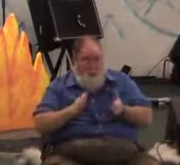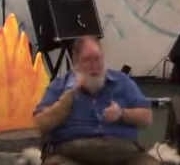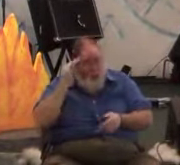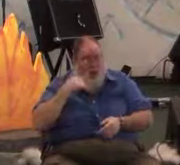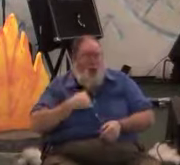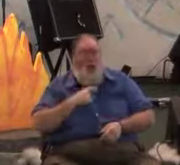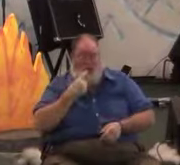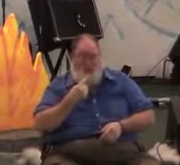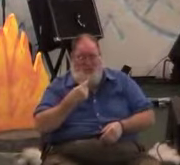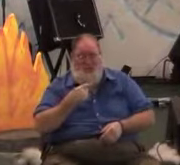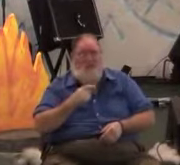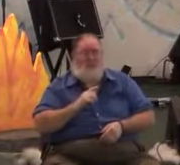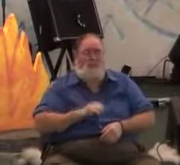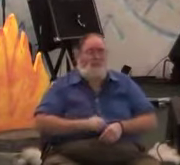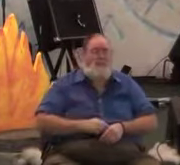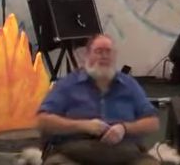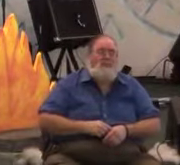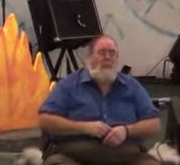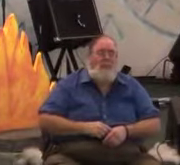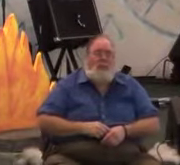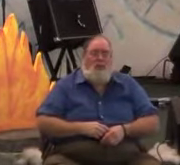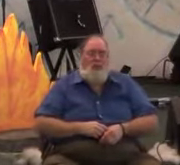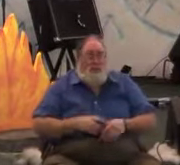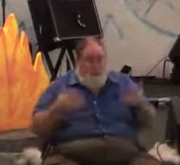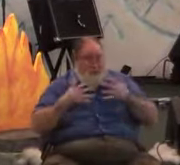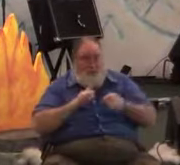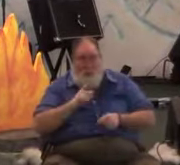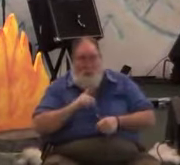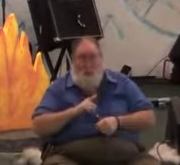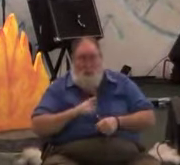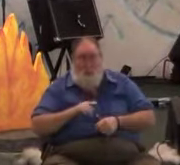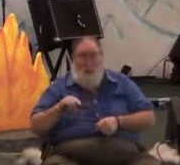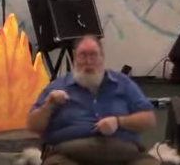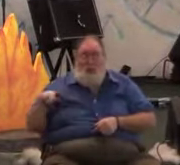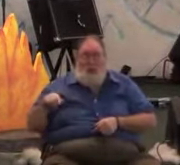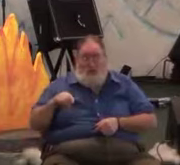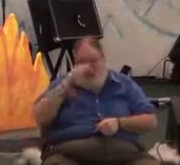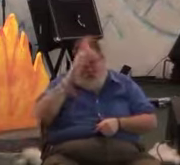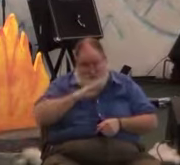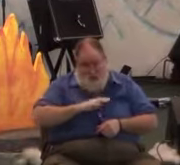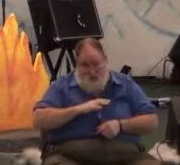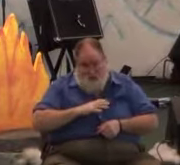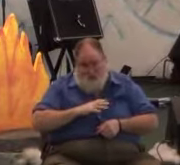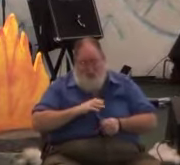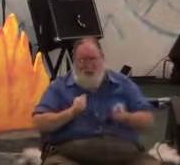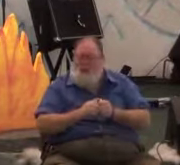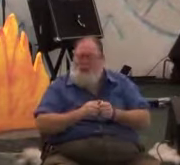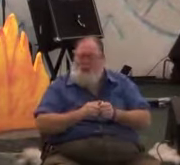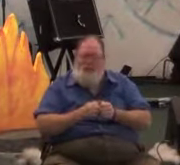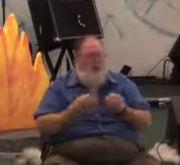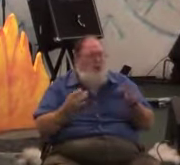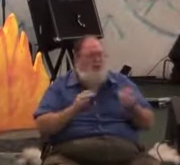Scary, isn't it? And here's a man with all kinds of power that thinks he can kill the church